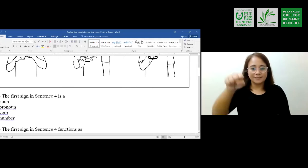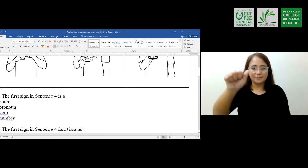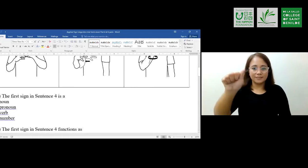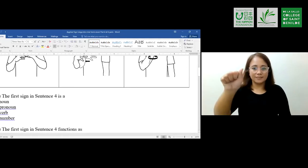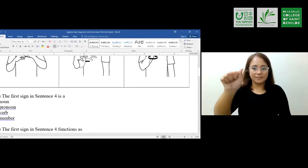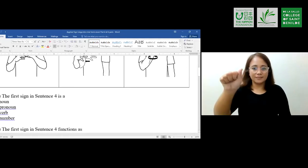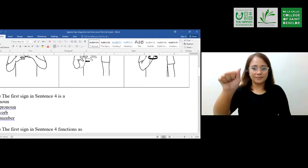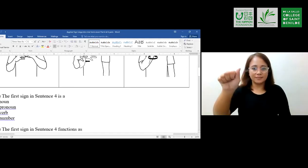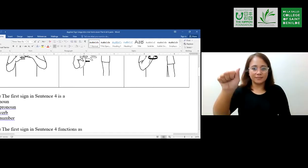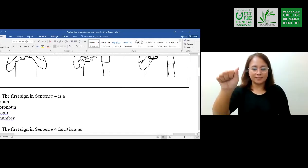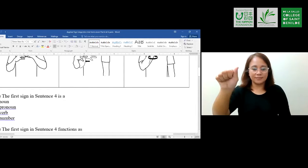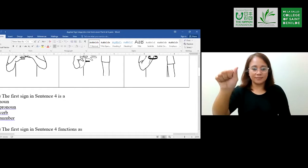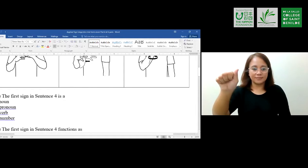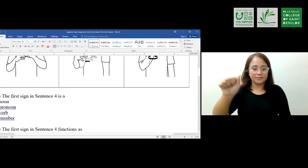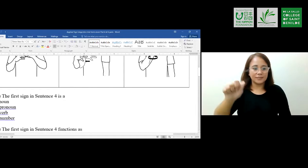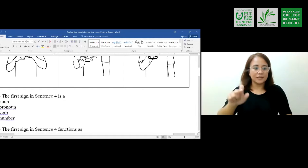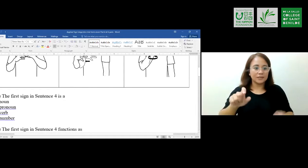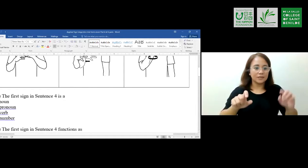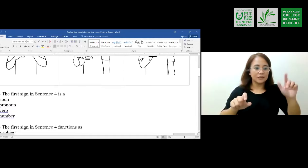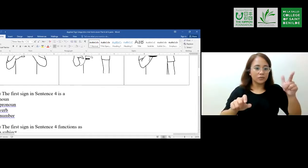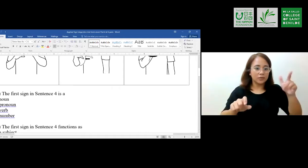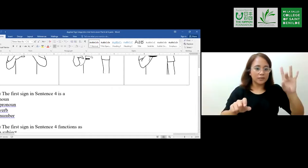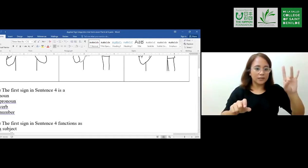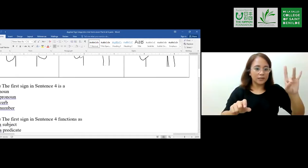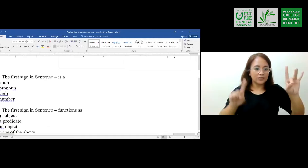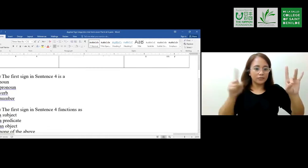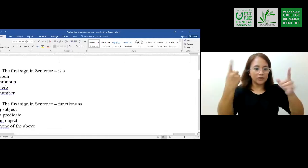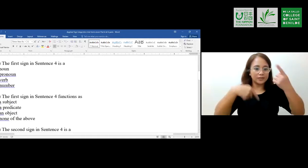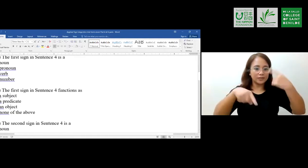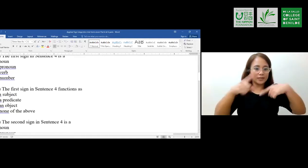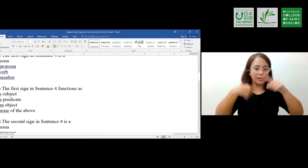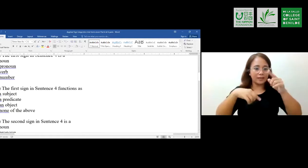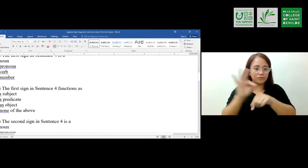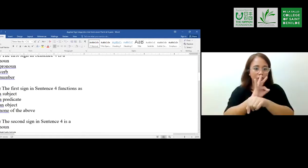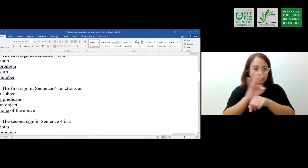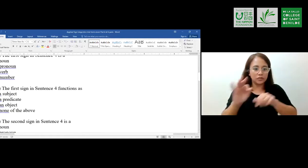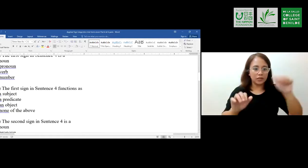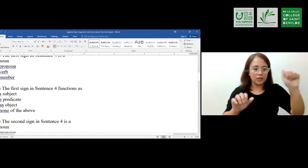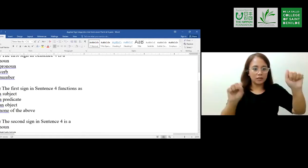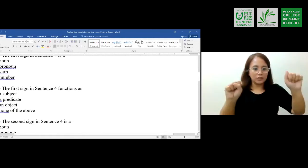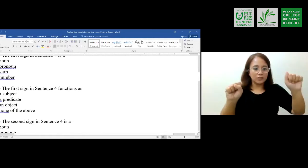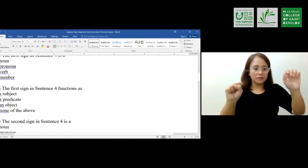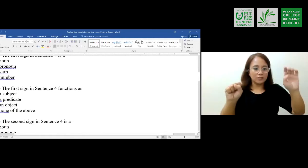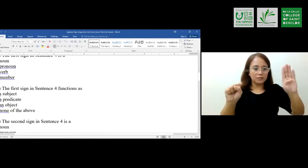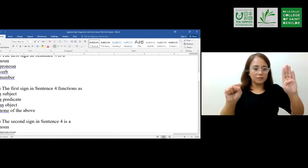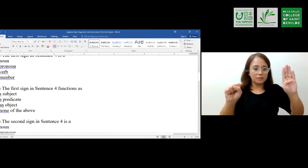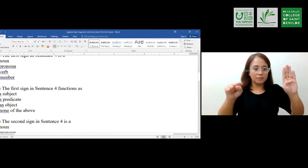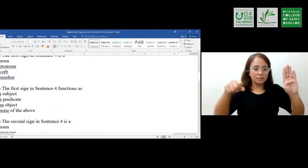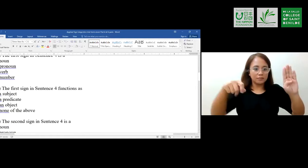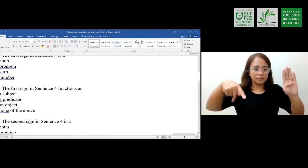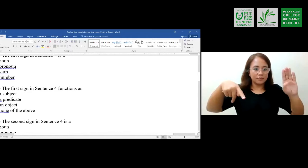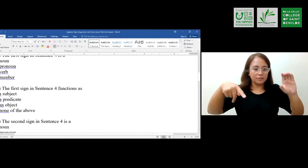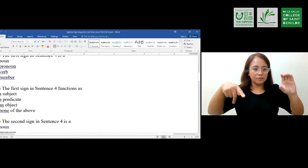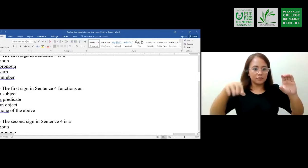first sign functions as a subject, B, a predicate, C, an object, D, none of the